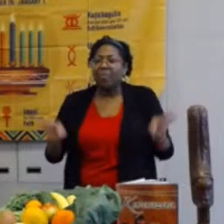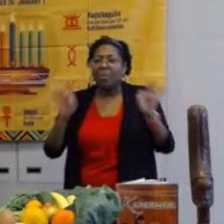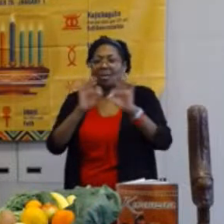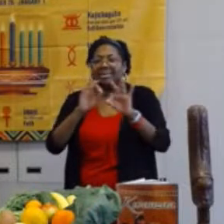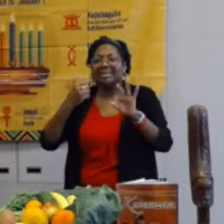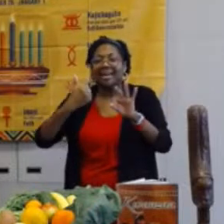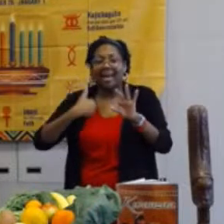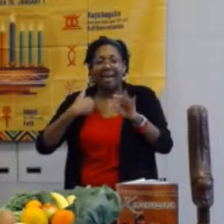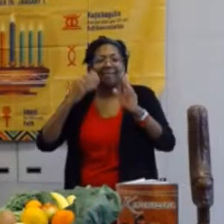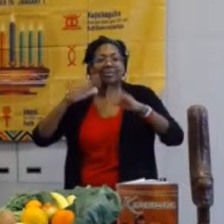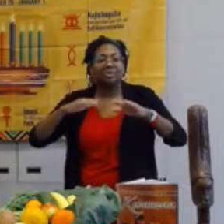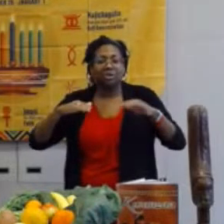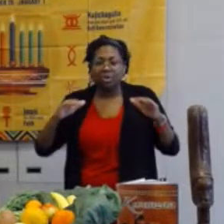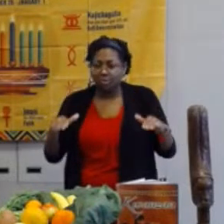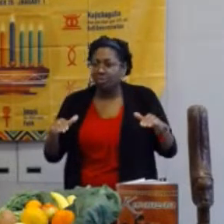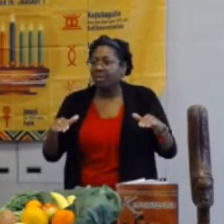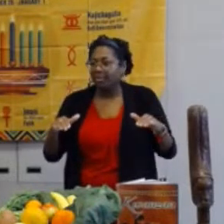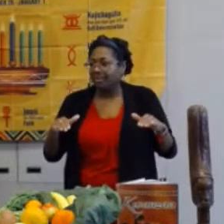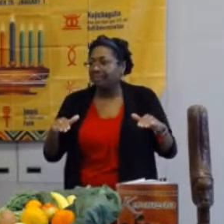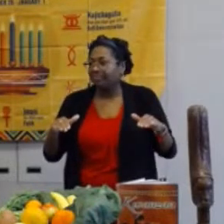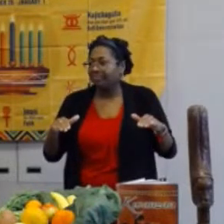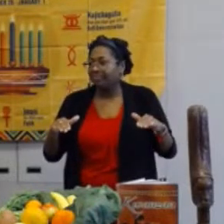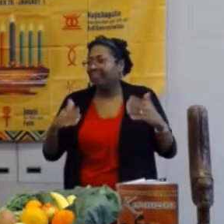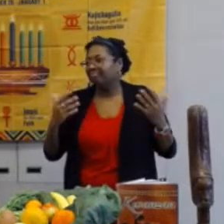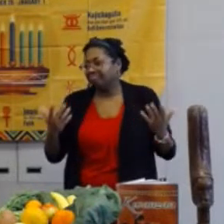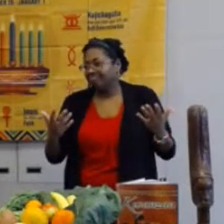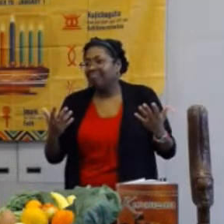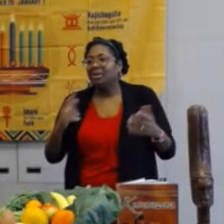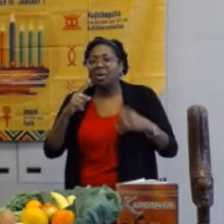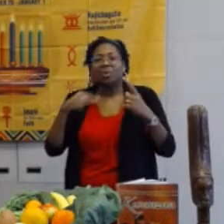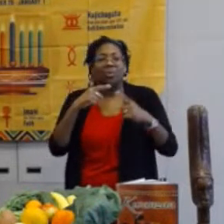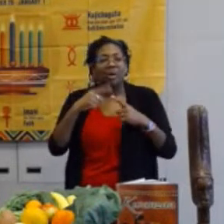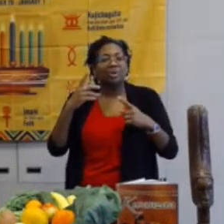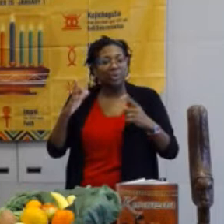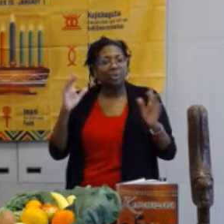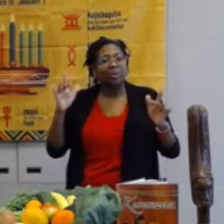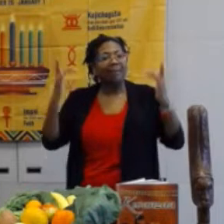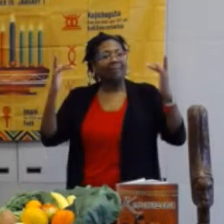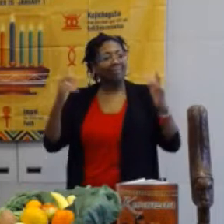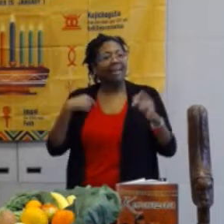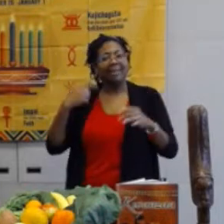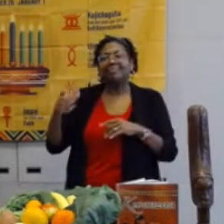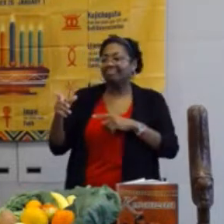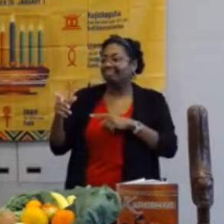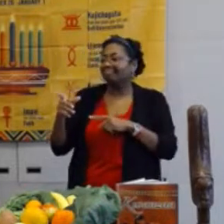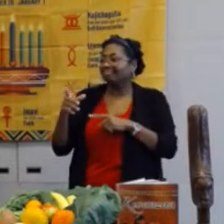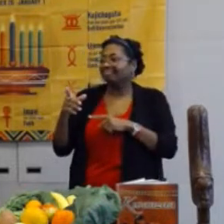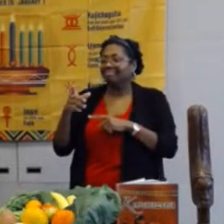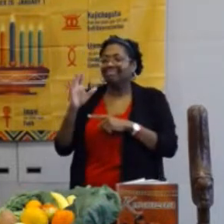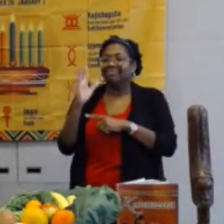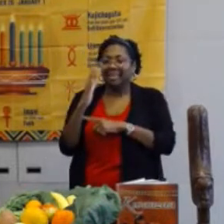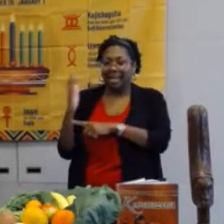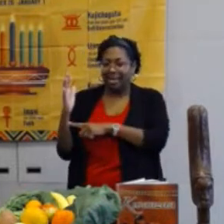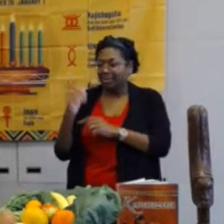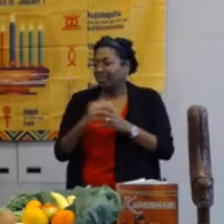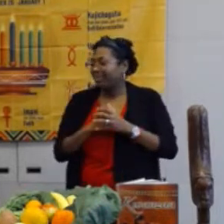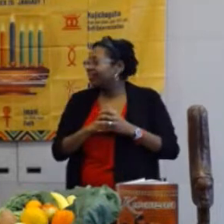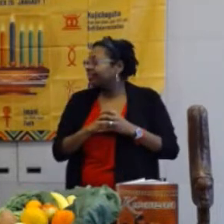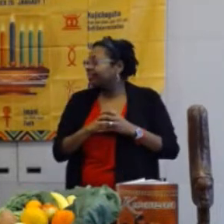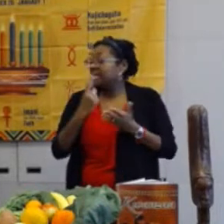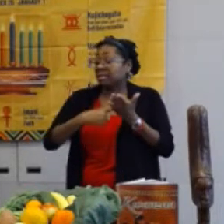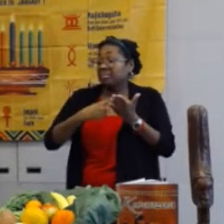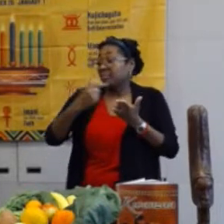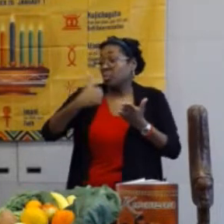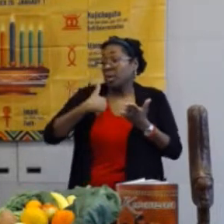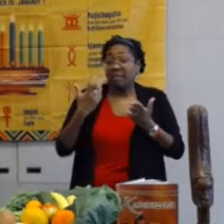have children as you light the candles. When we do our public celebrations, we invite all the children in the audience, and sometimes we have